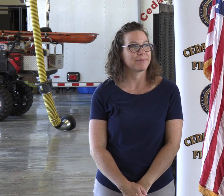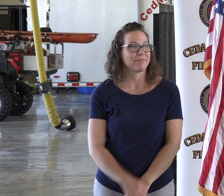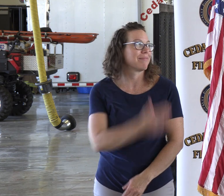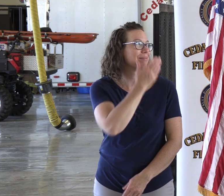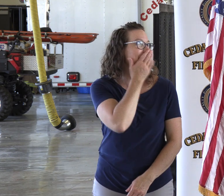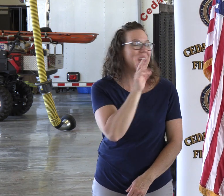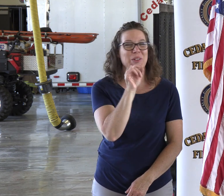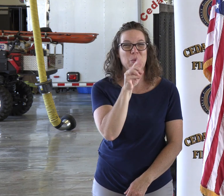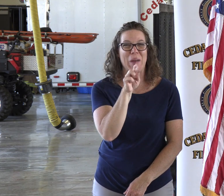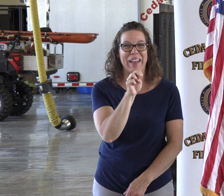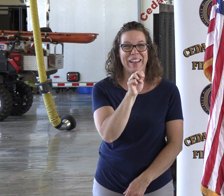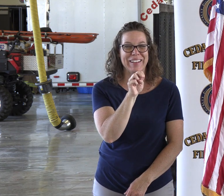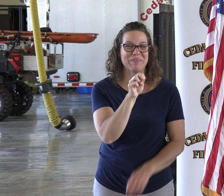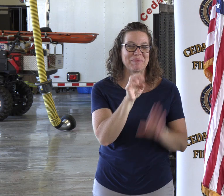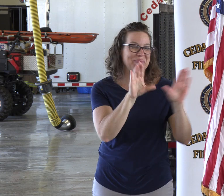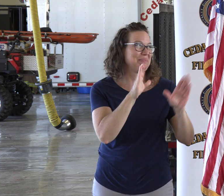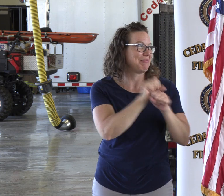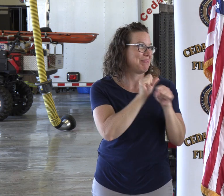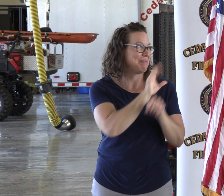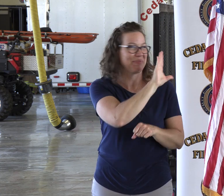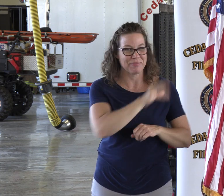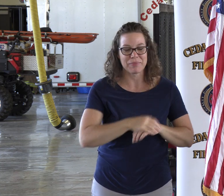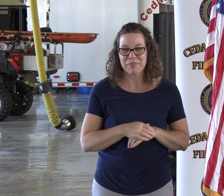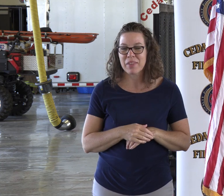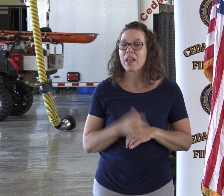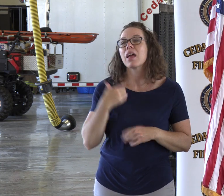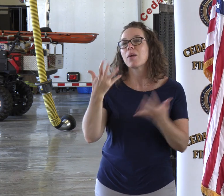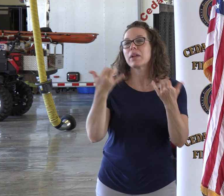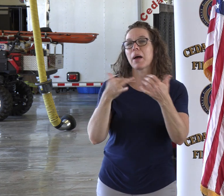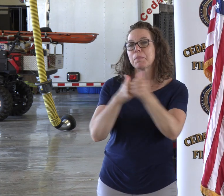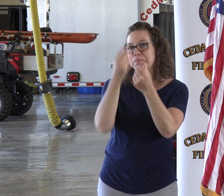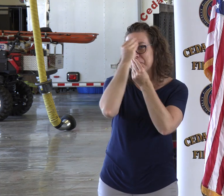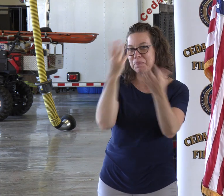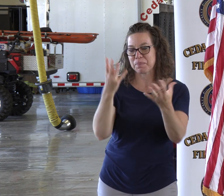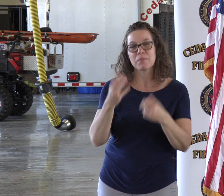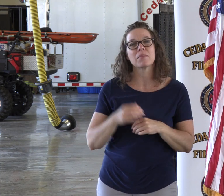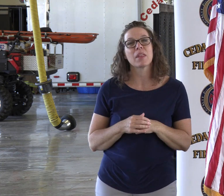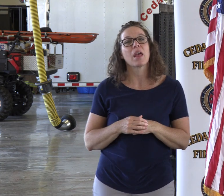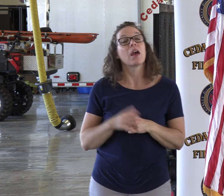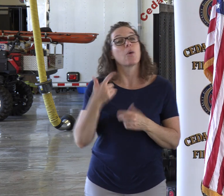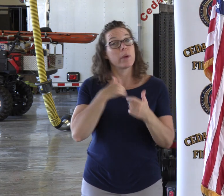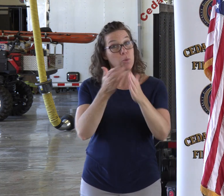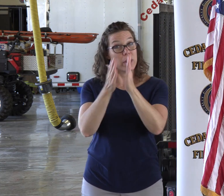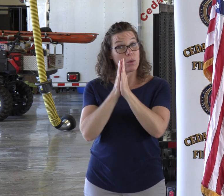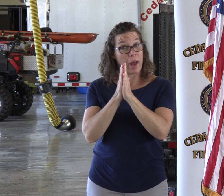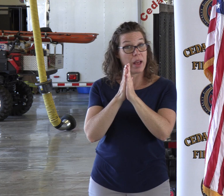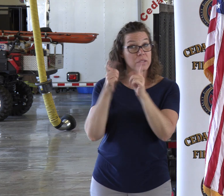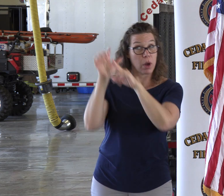Thank you, Dwayne. Remarkable work. I want to provide an update on our request to have individual assistance included